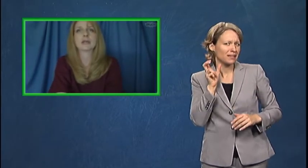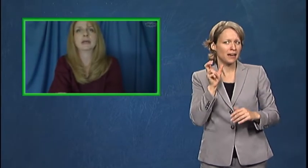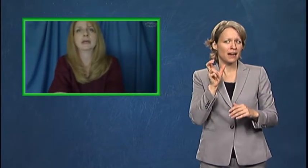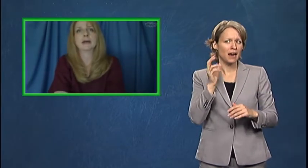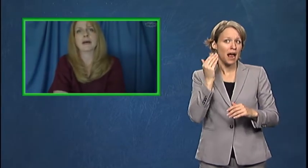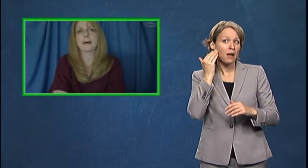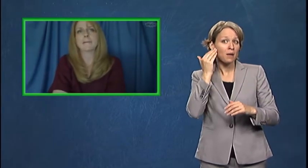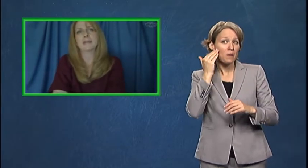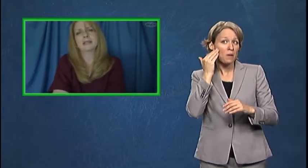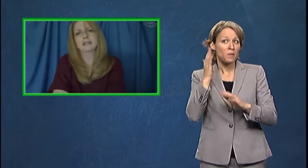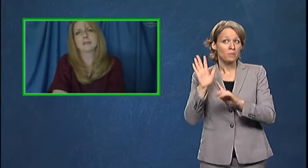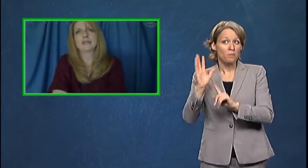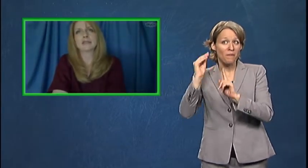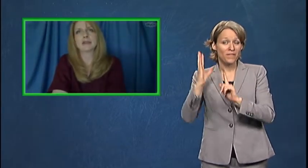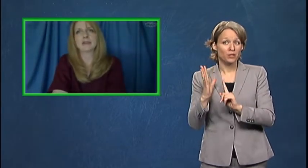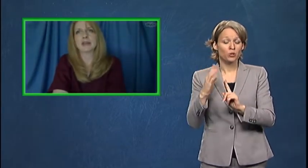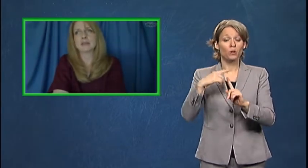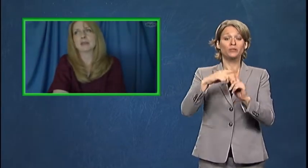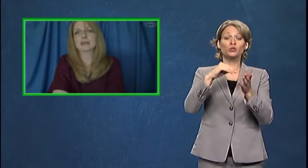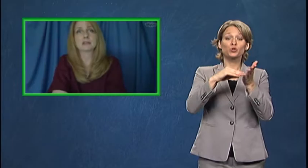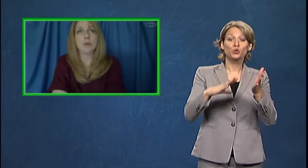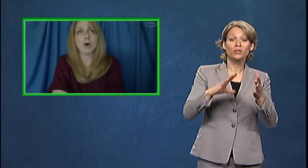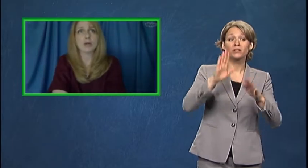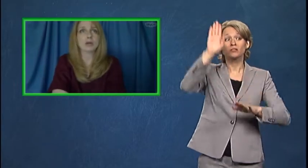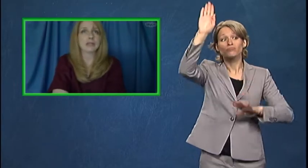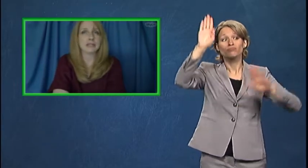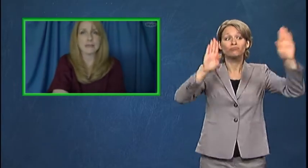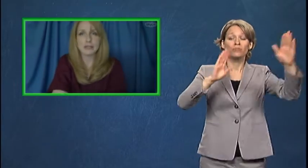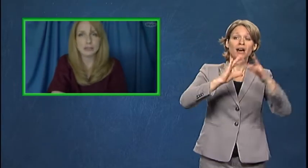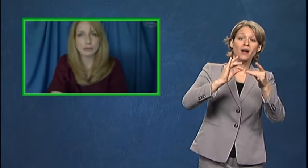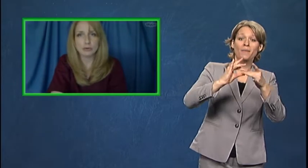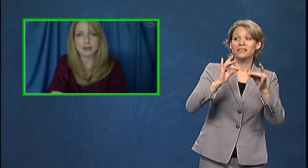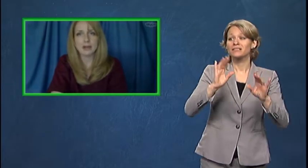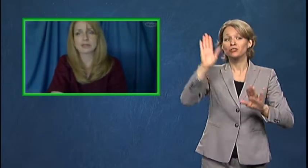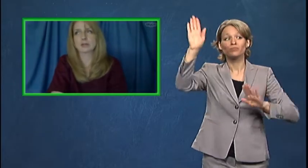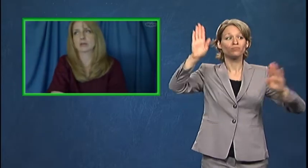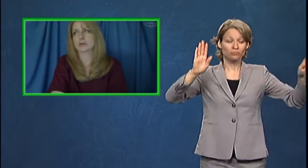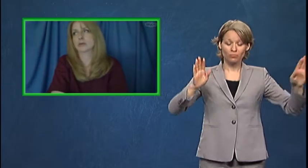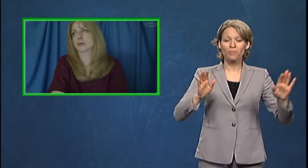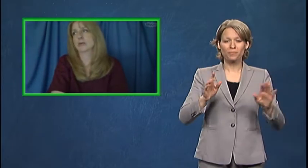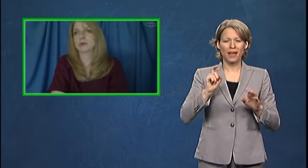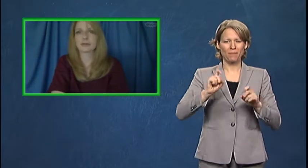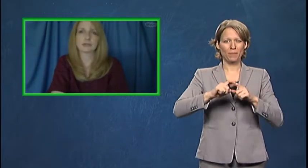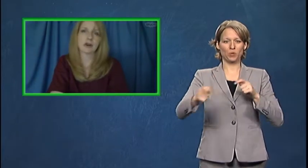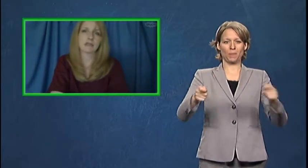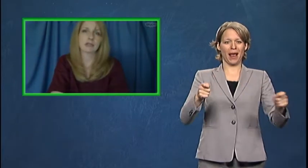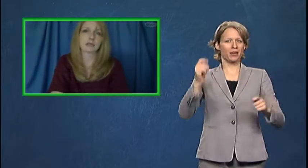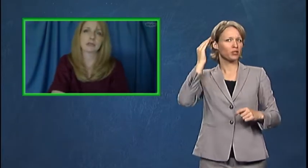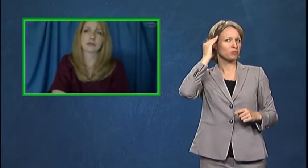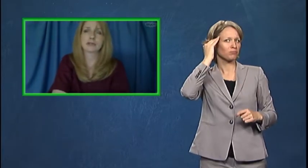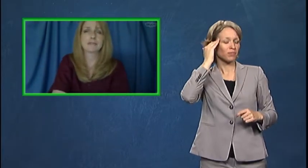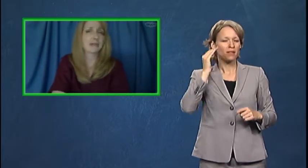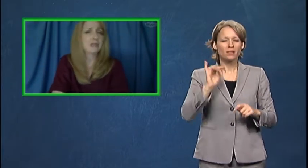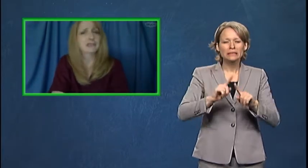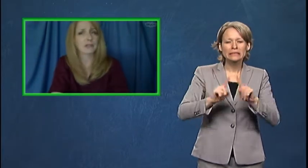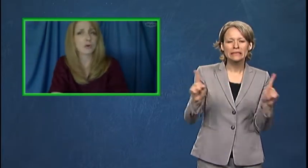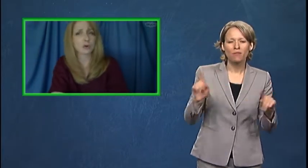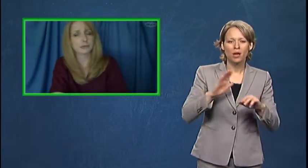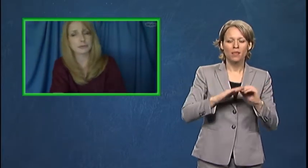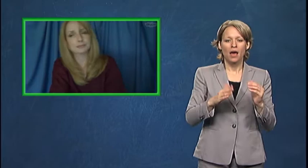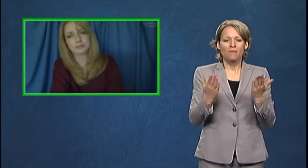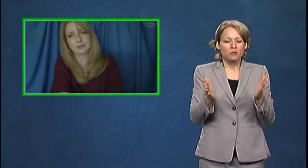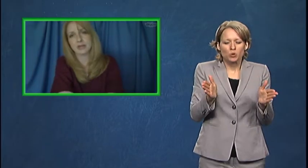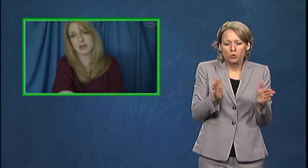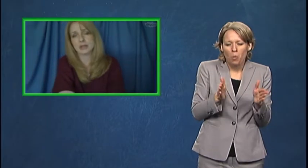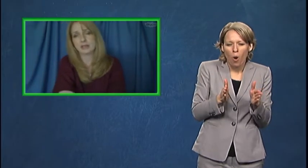students, it is a bit different than maybe a small examination room in a hospital or a lawyer's office or maybe even a